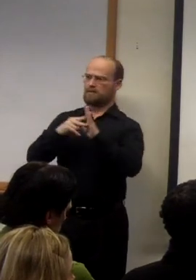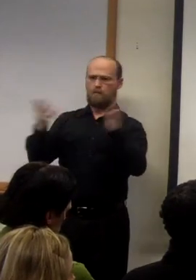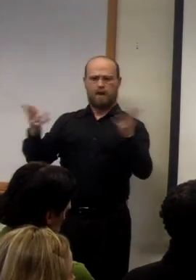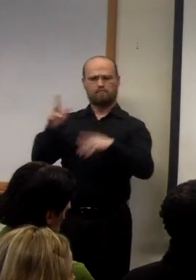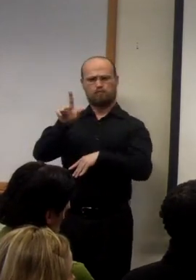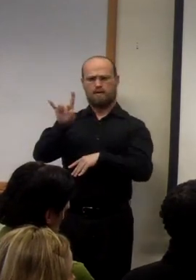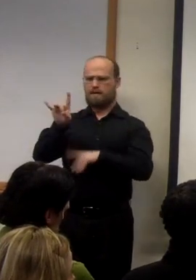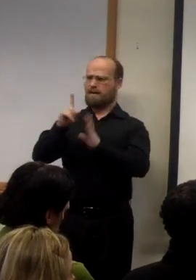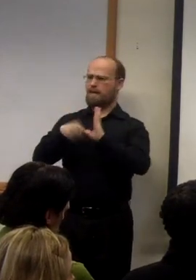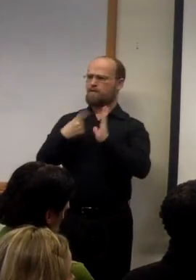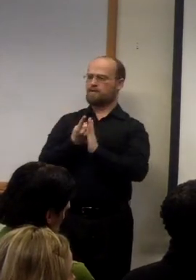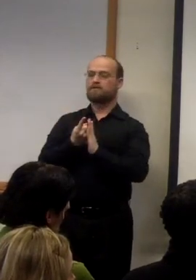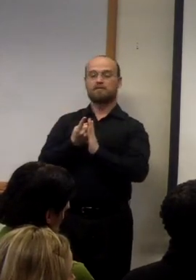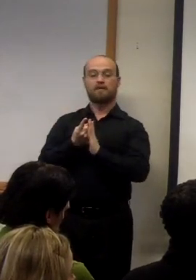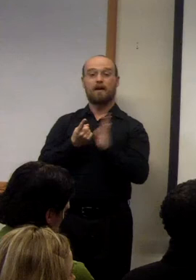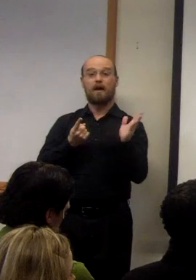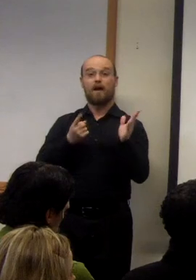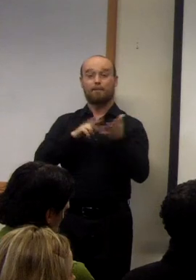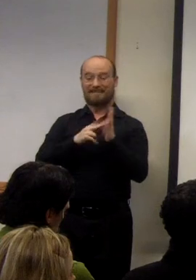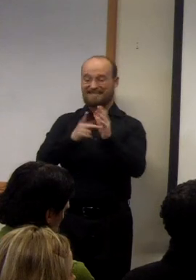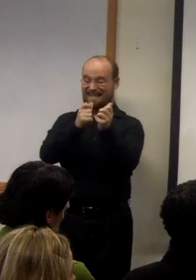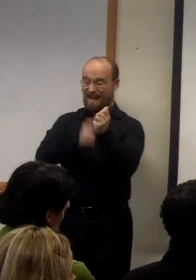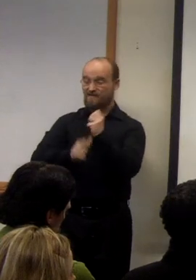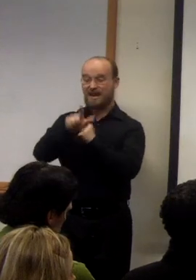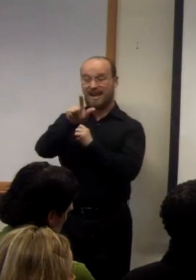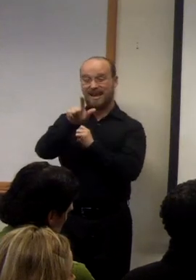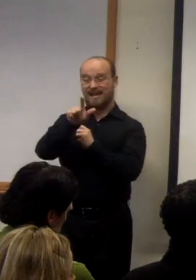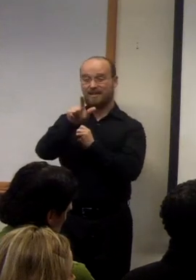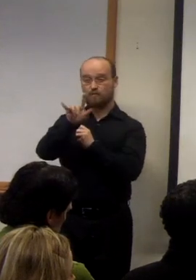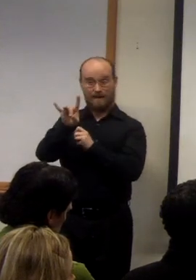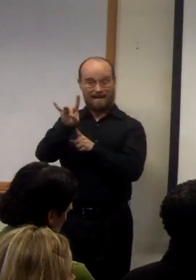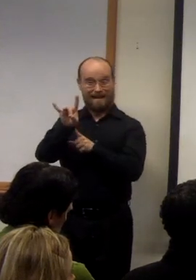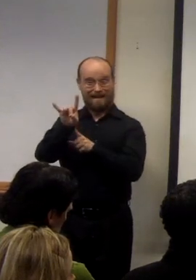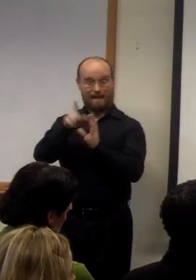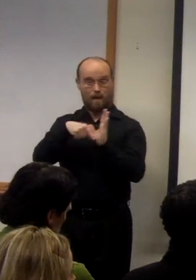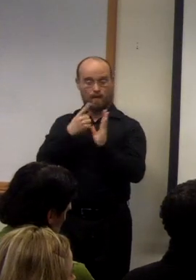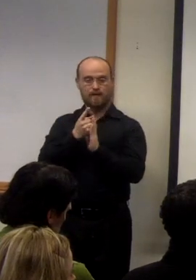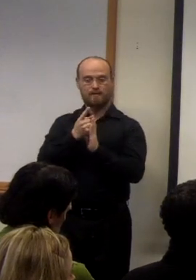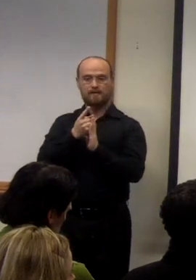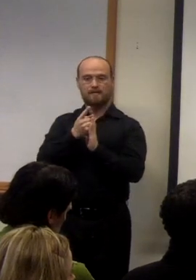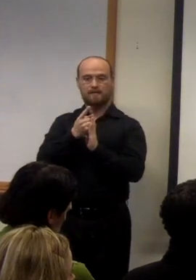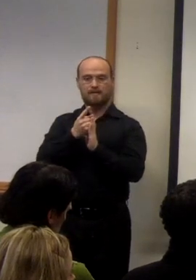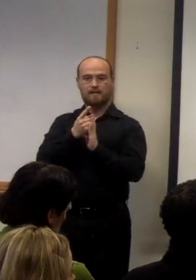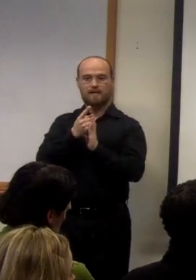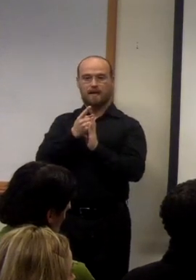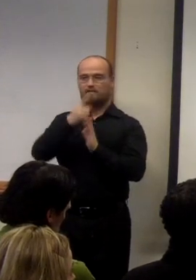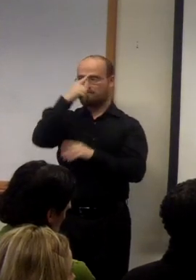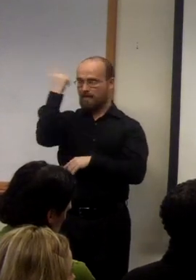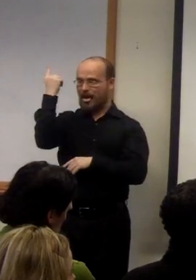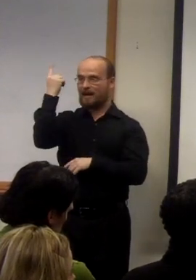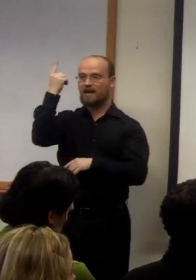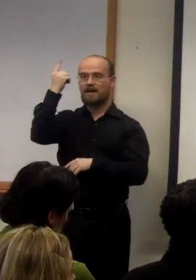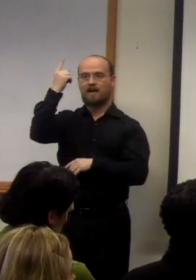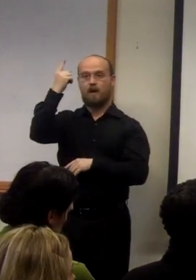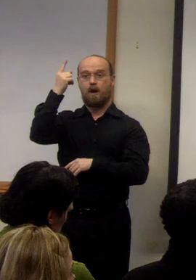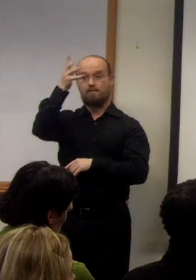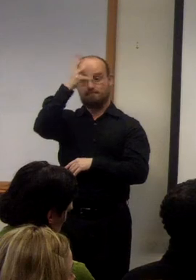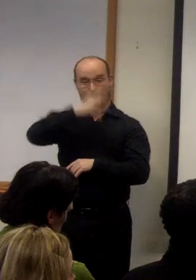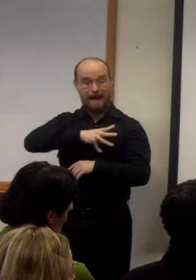a black man or woman is killed by what they term as